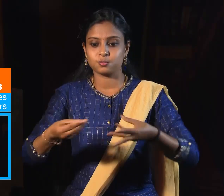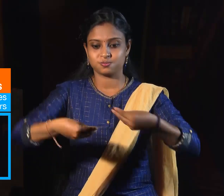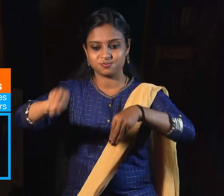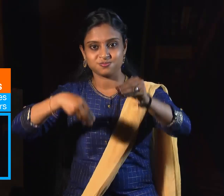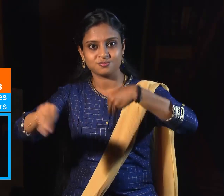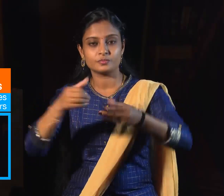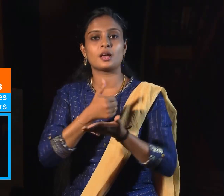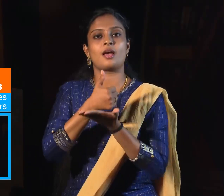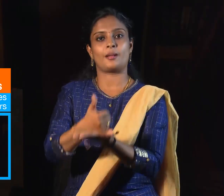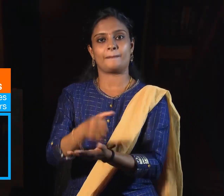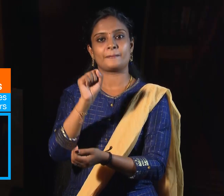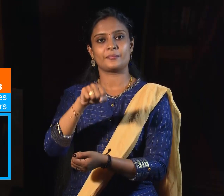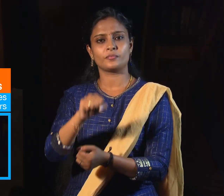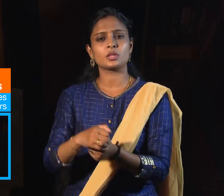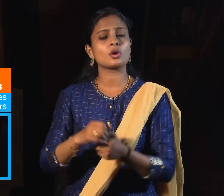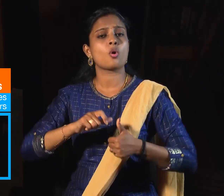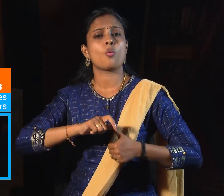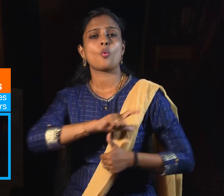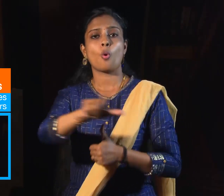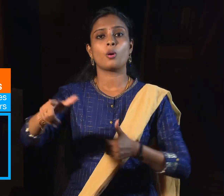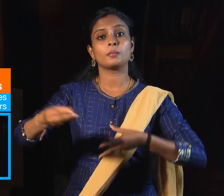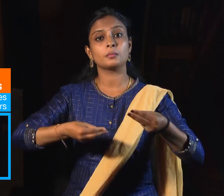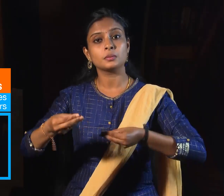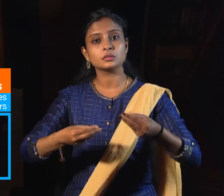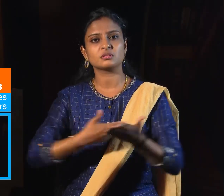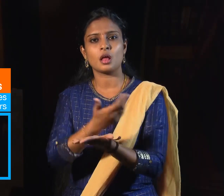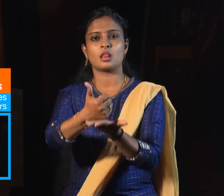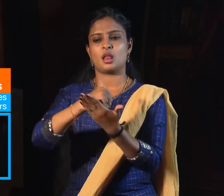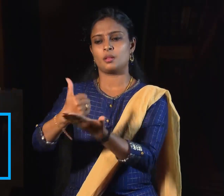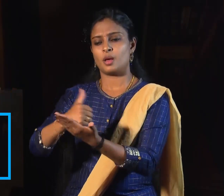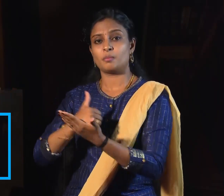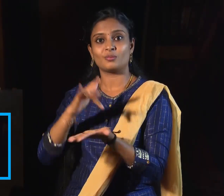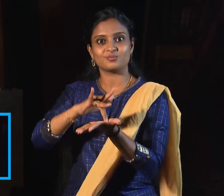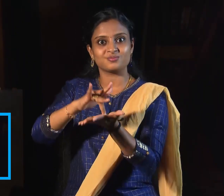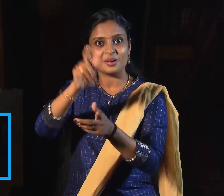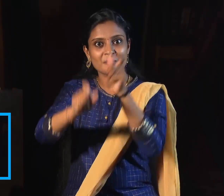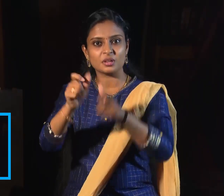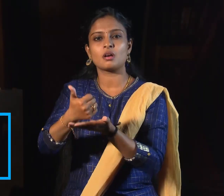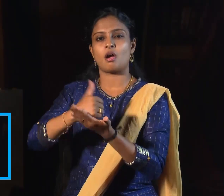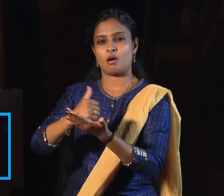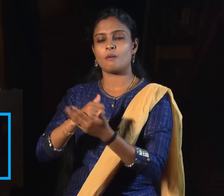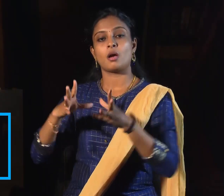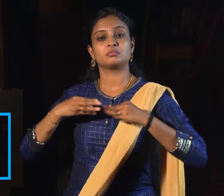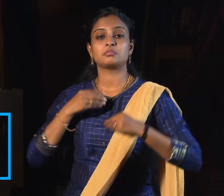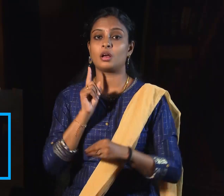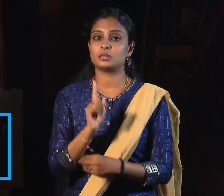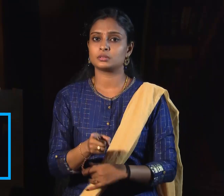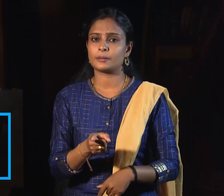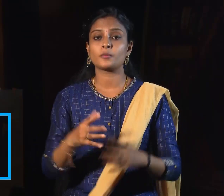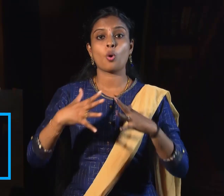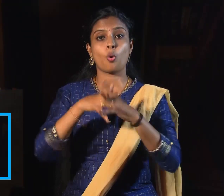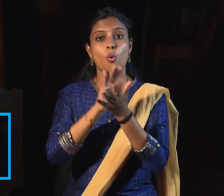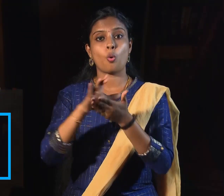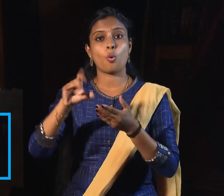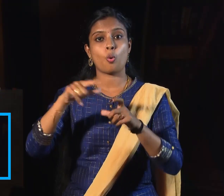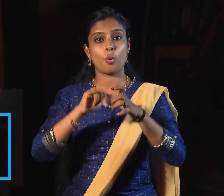services. Almost every business has to take help of these intermediaries. The intermediaries such as